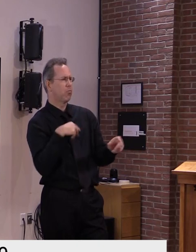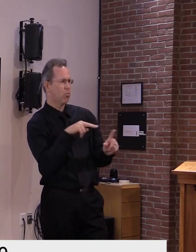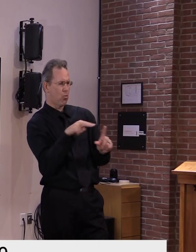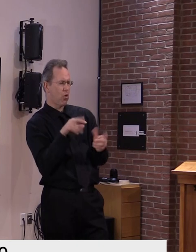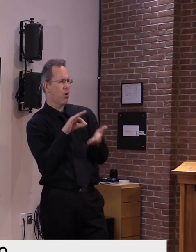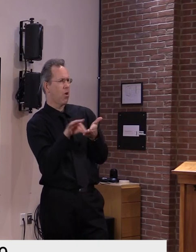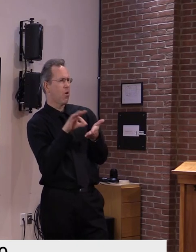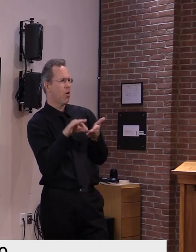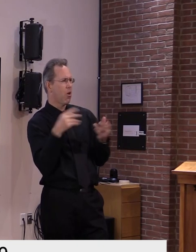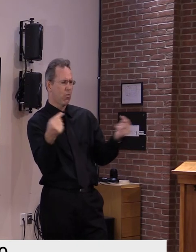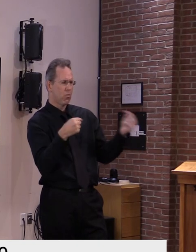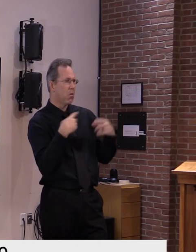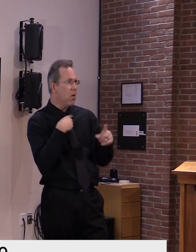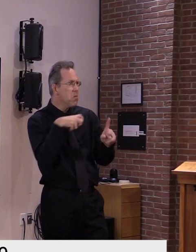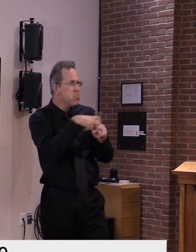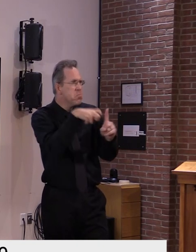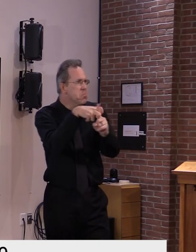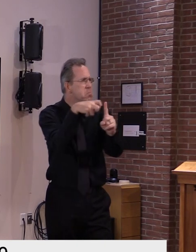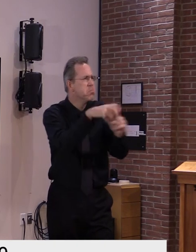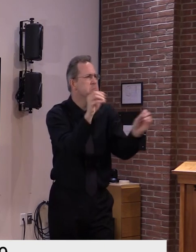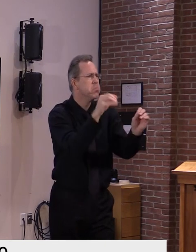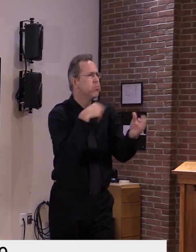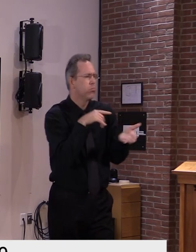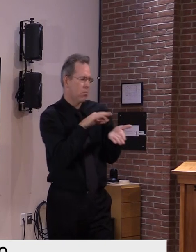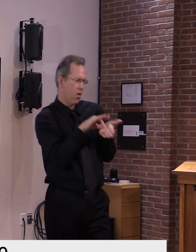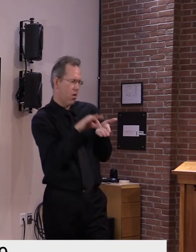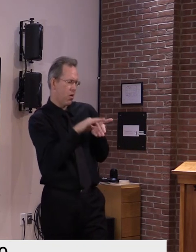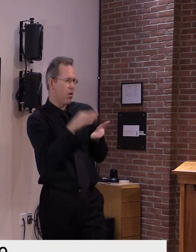order in order to track individuals.